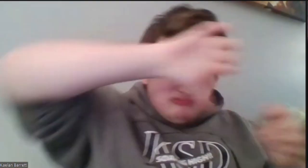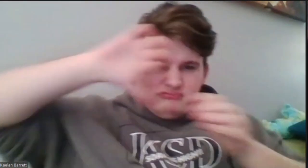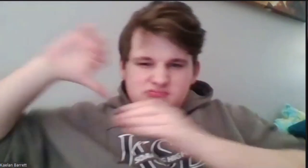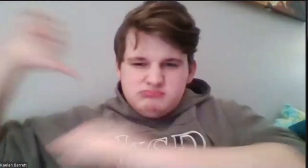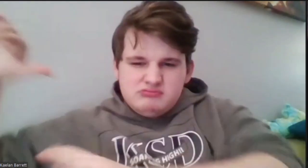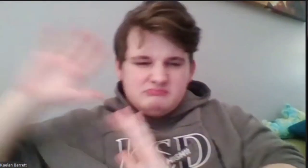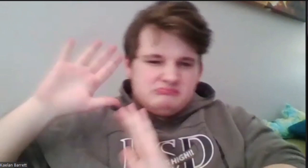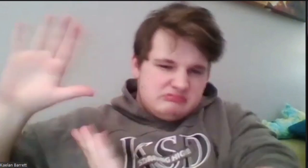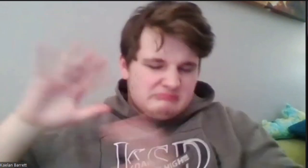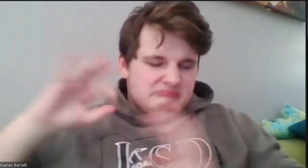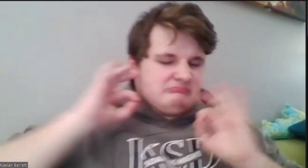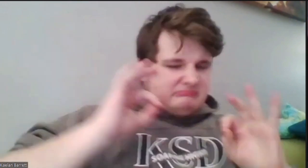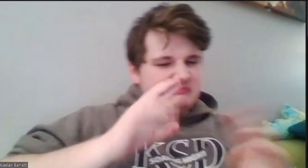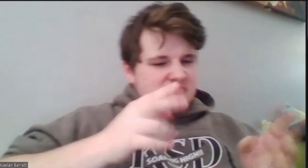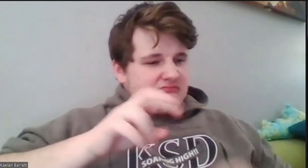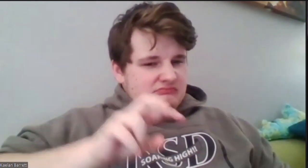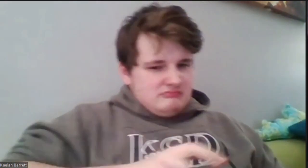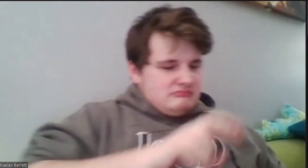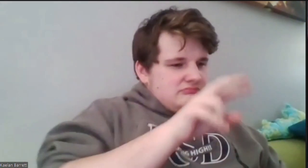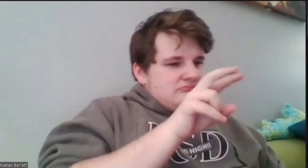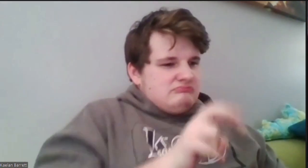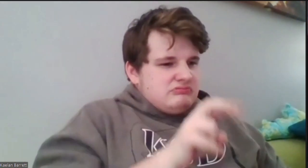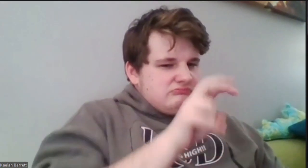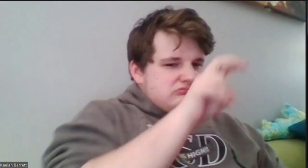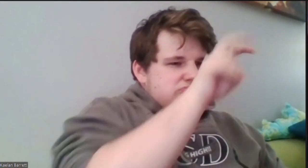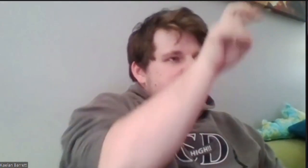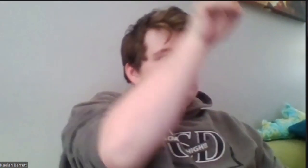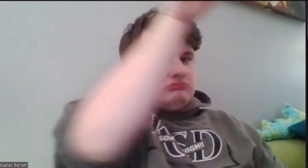floor. He forces the door back closed in the bitter wind.